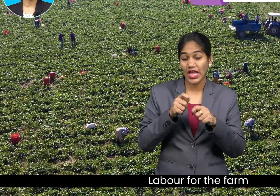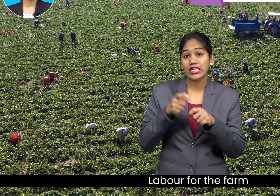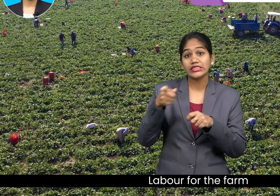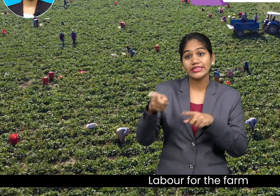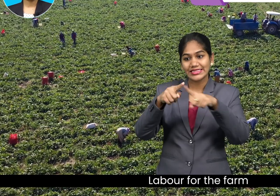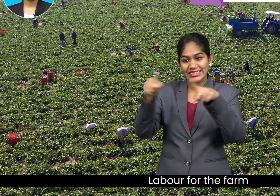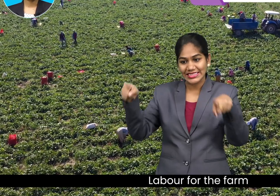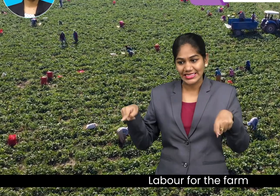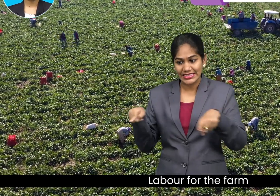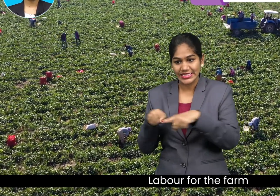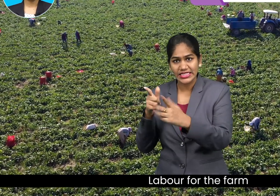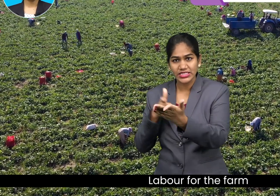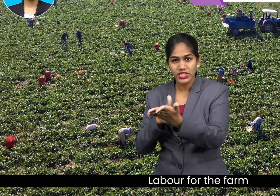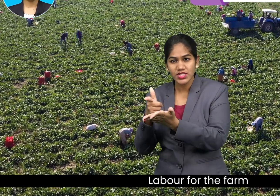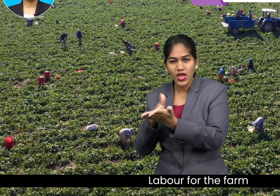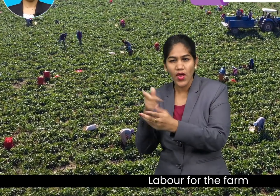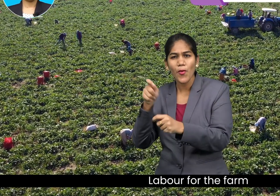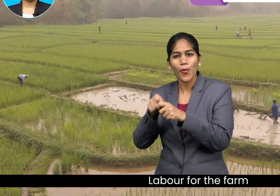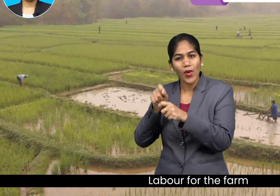farm.